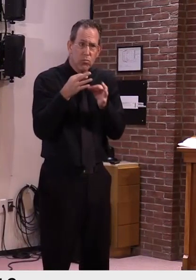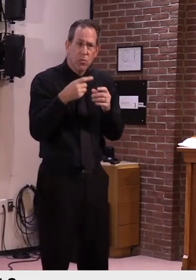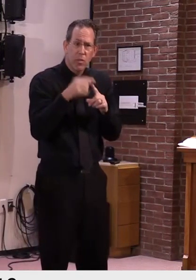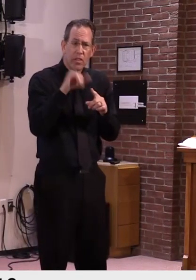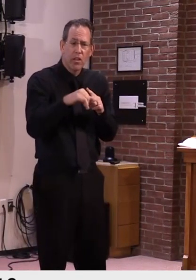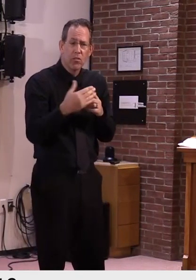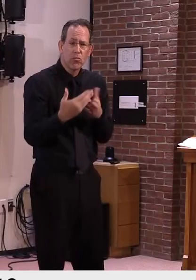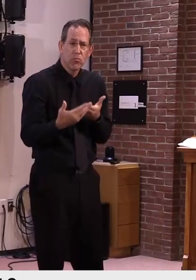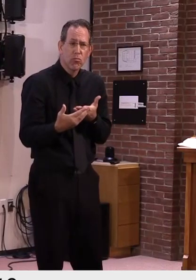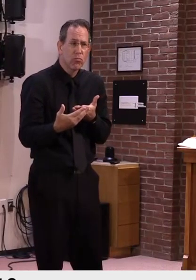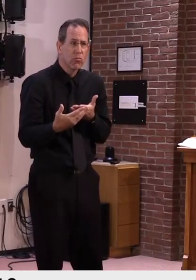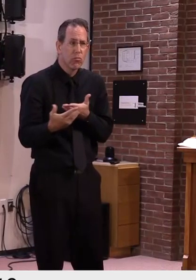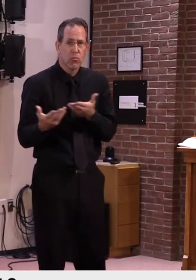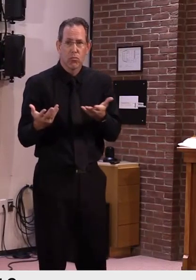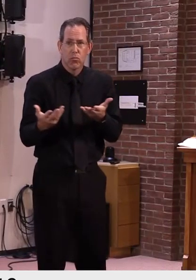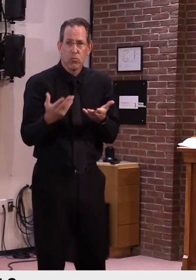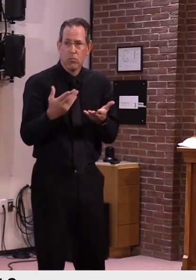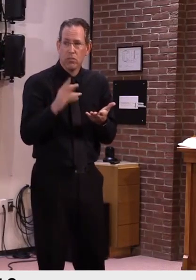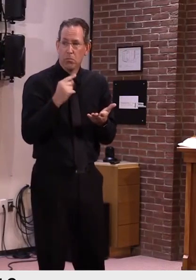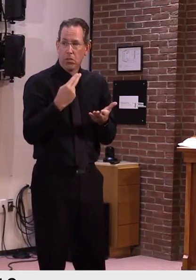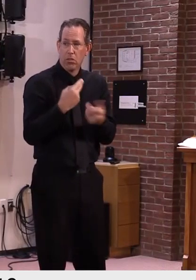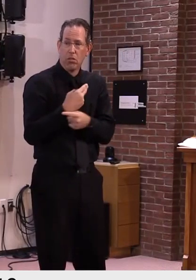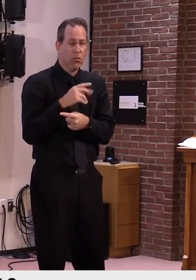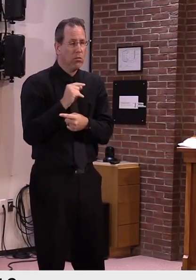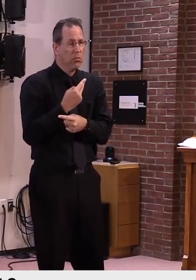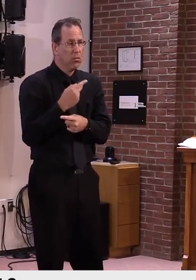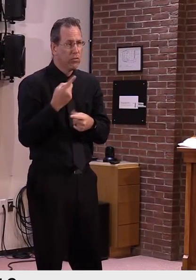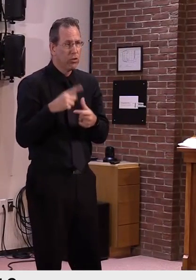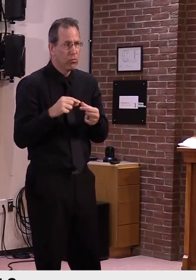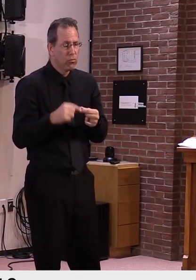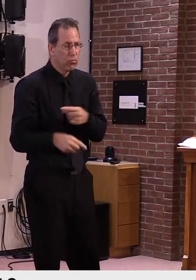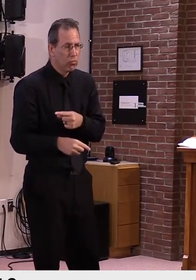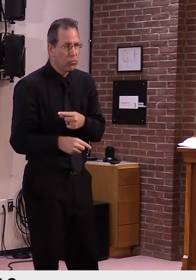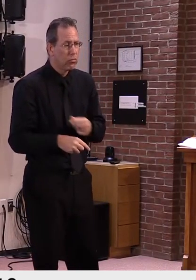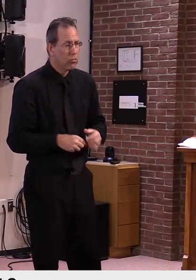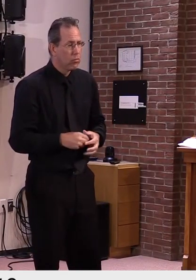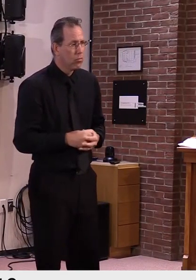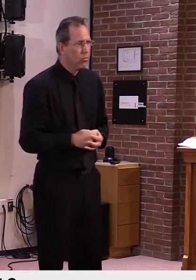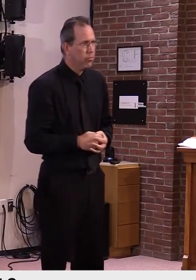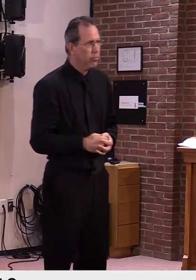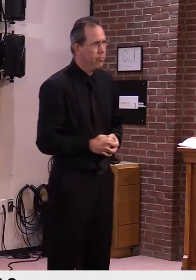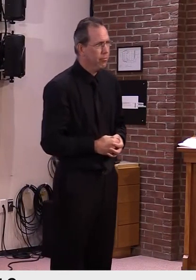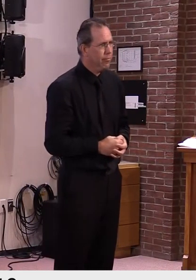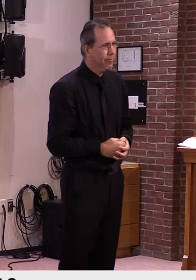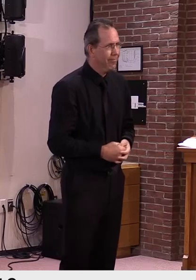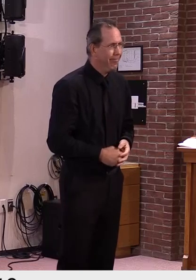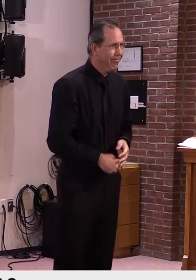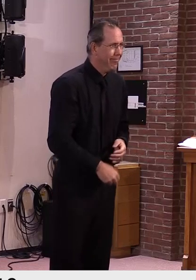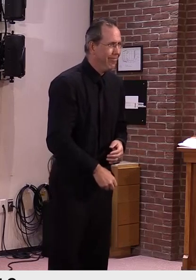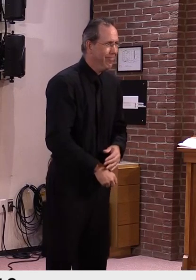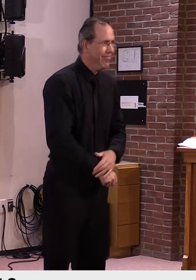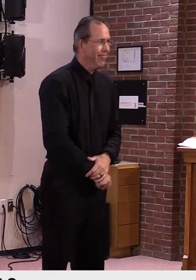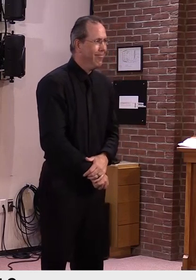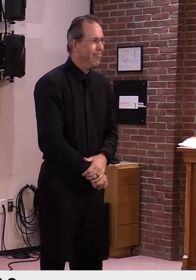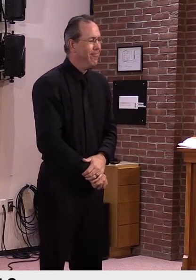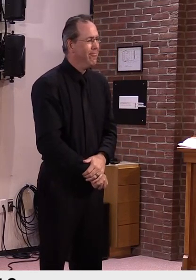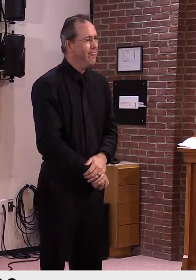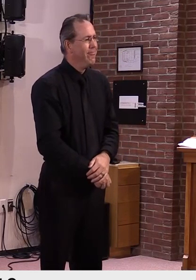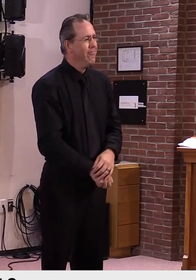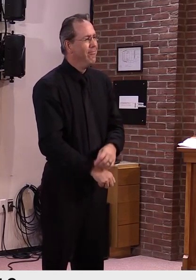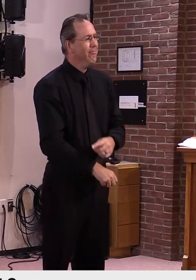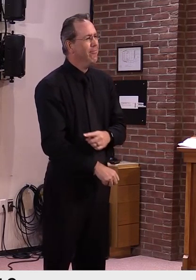offer his words of advice. Pam, thank you for the questions. I think, you